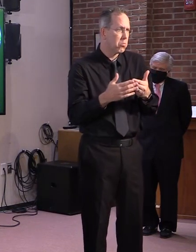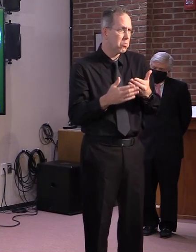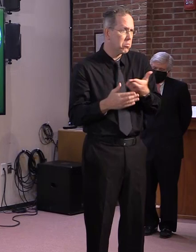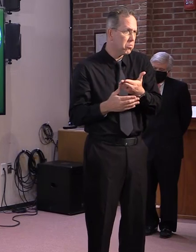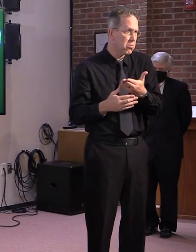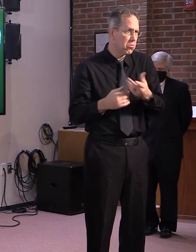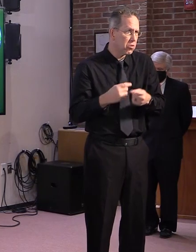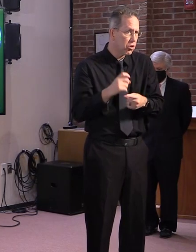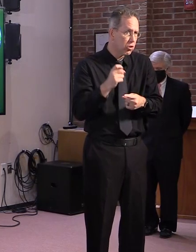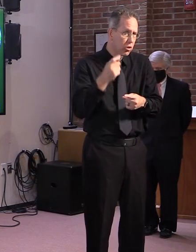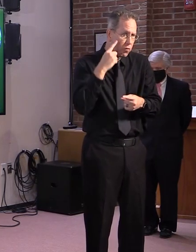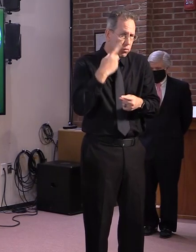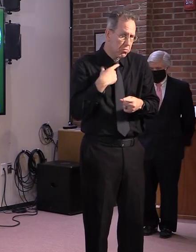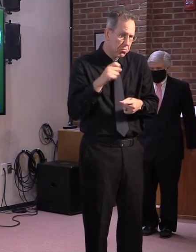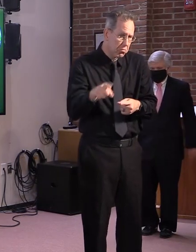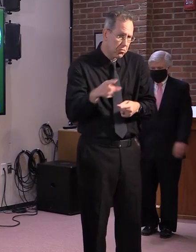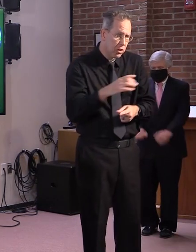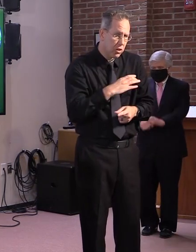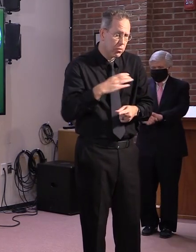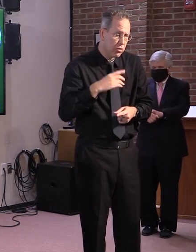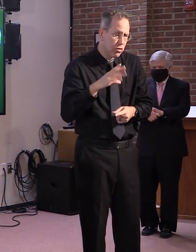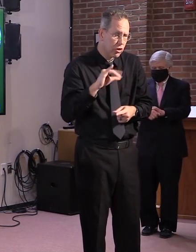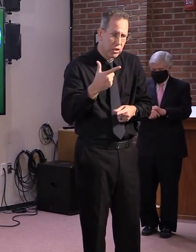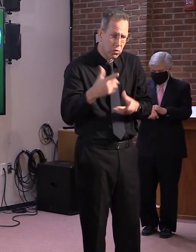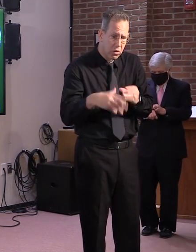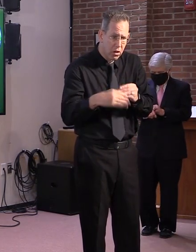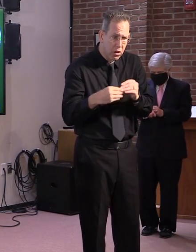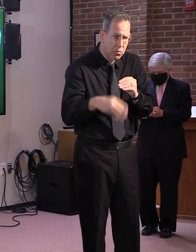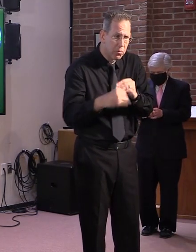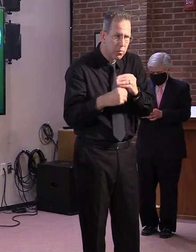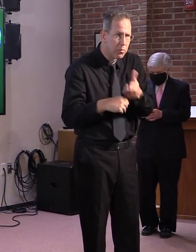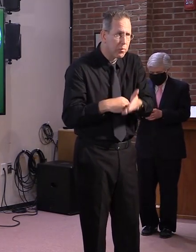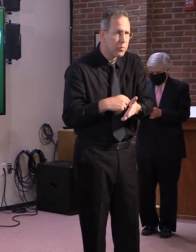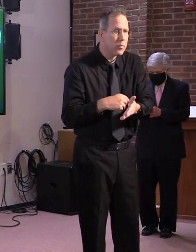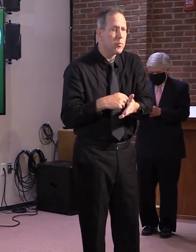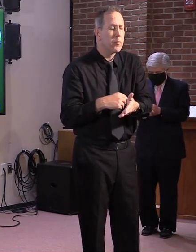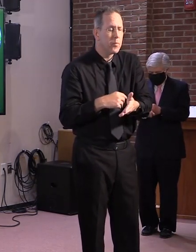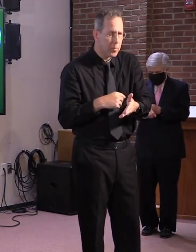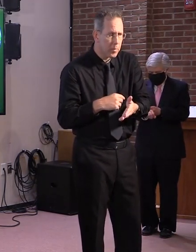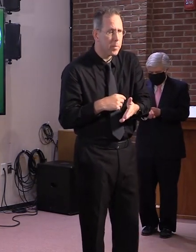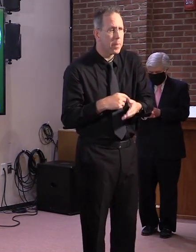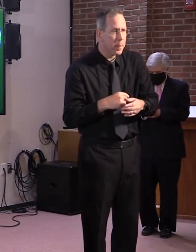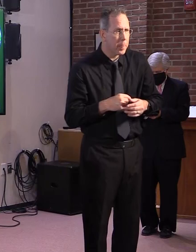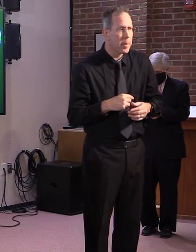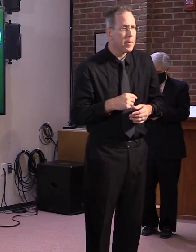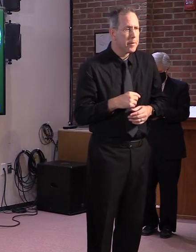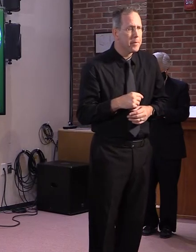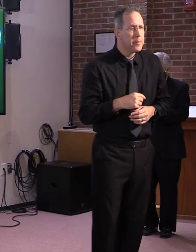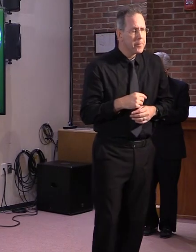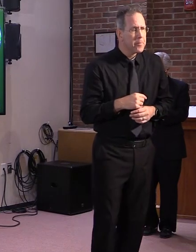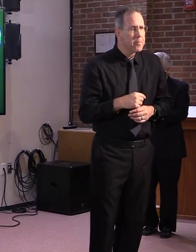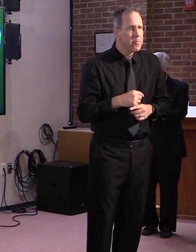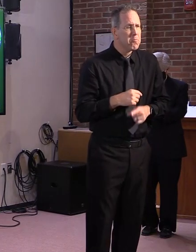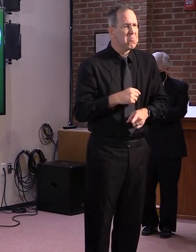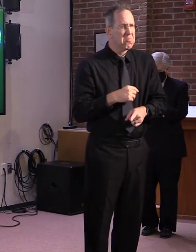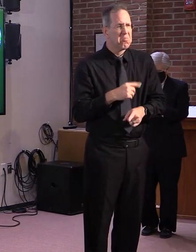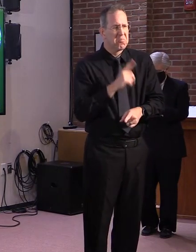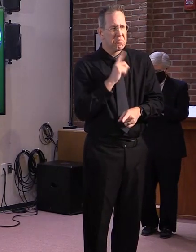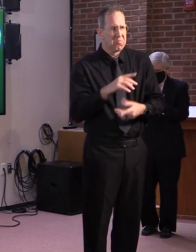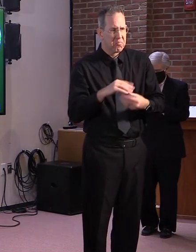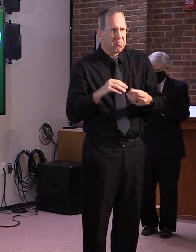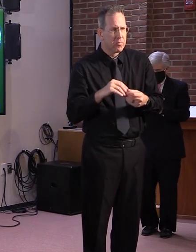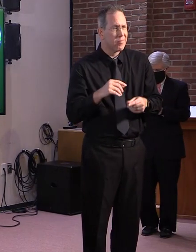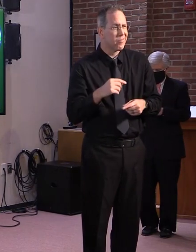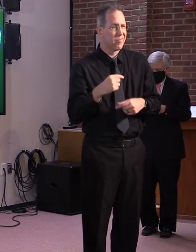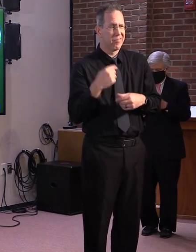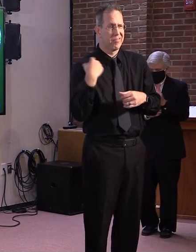Thank you, Governor. I think you covered it at a macro level. Earlier this year, we proposed a suite of modernization initiatives that included